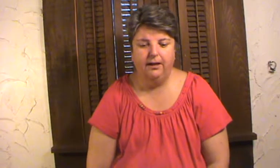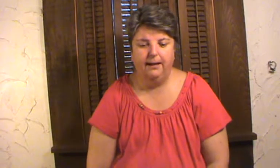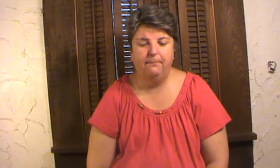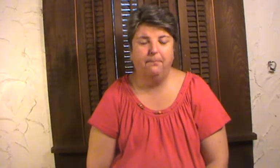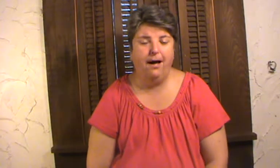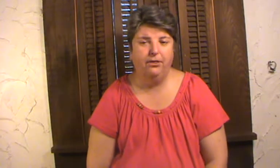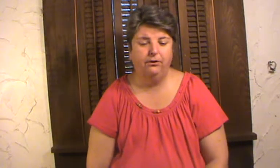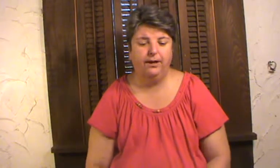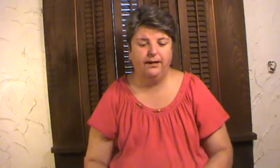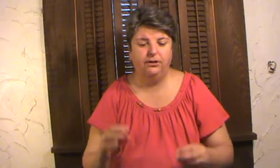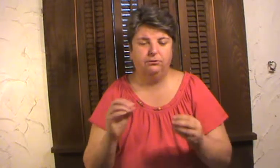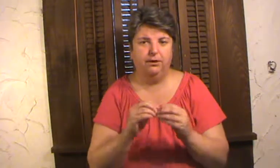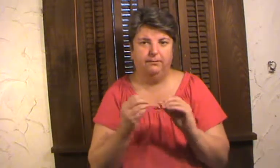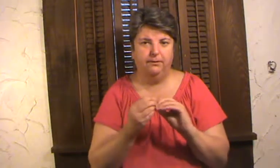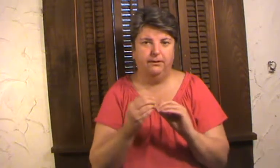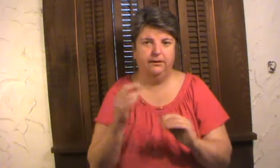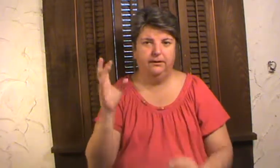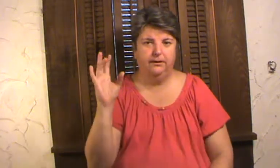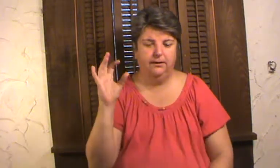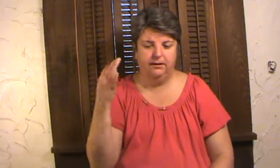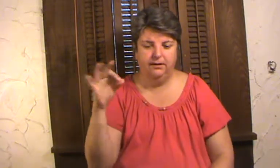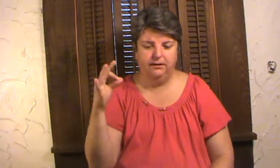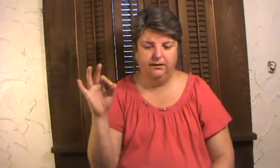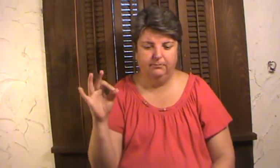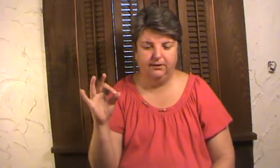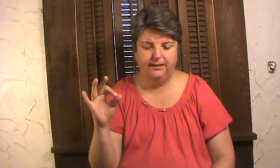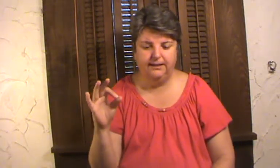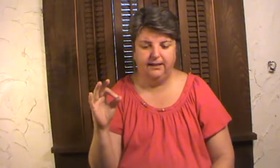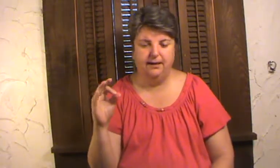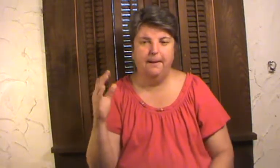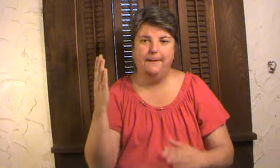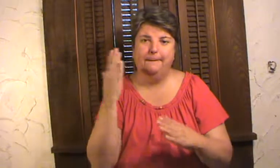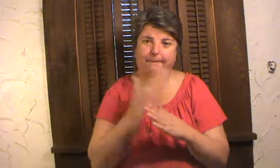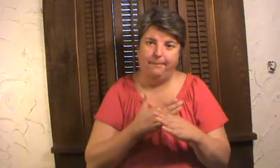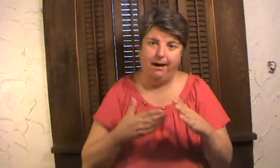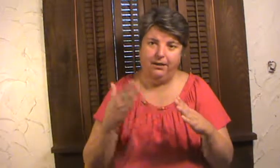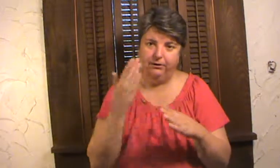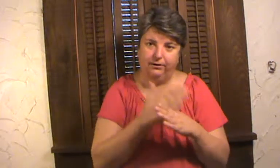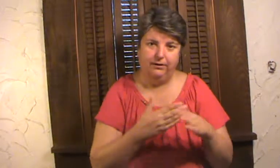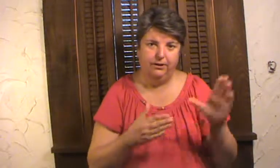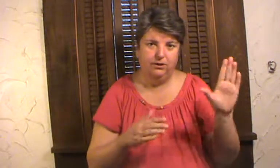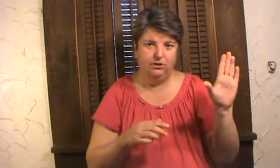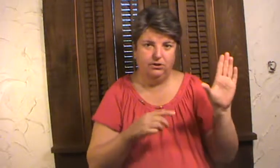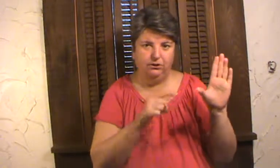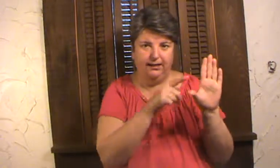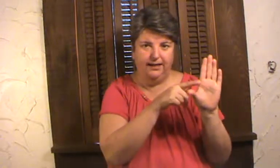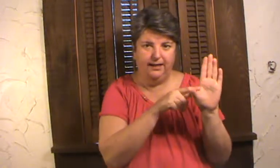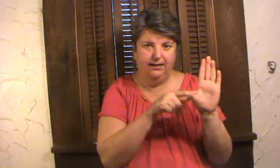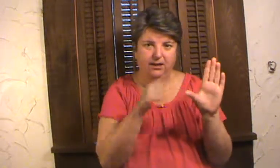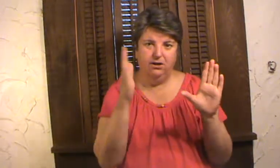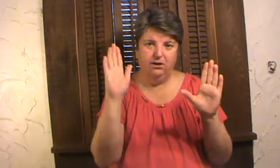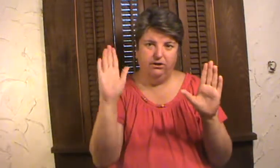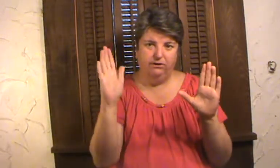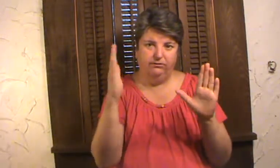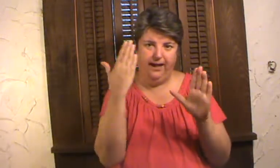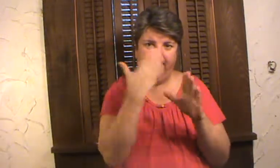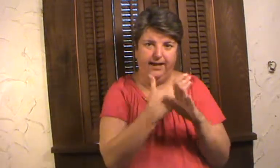Okay, bother and interrupt. Number 19, bother. So you're hitting your flat